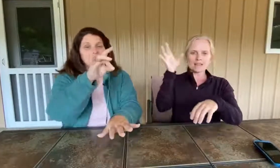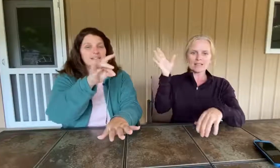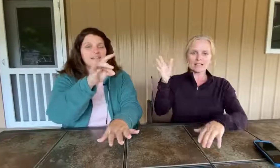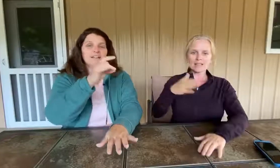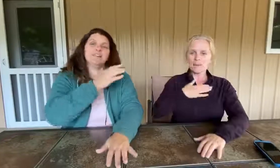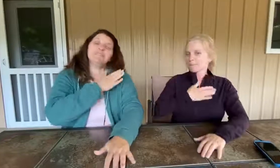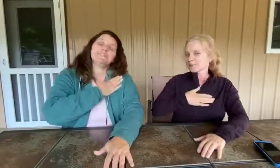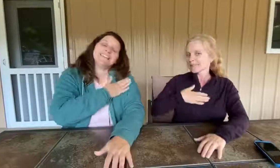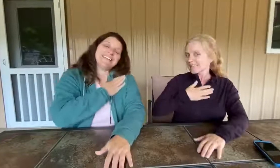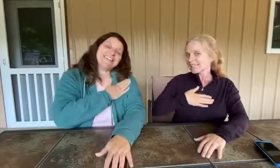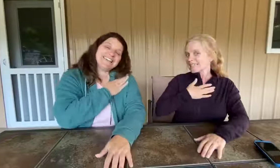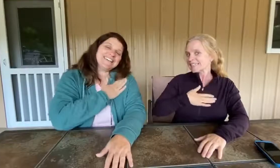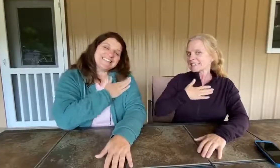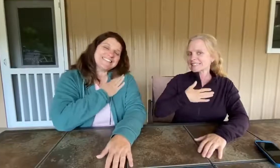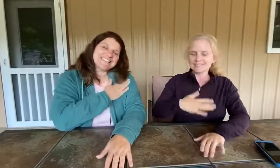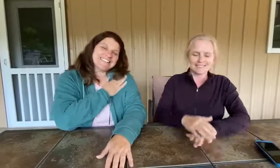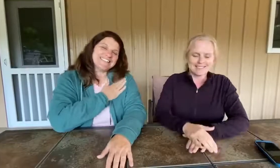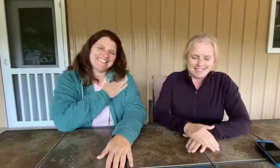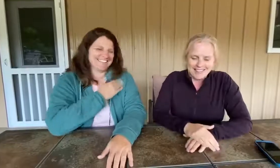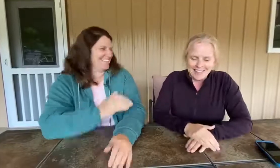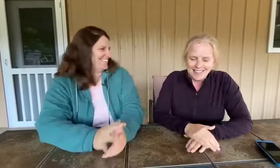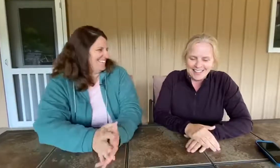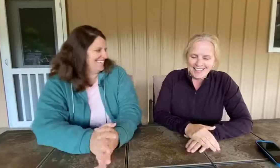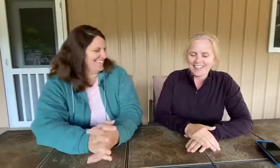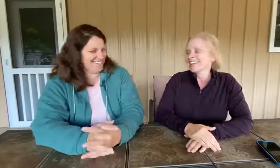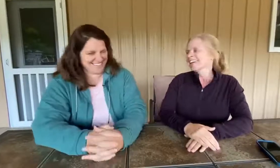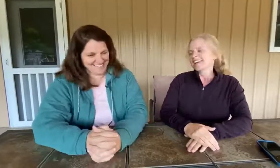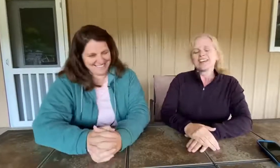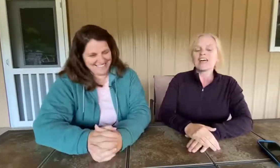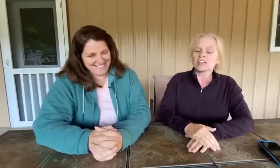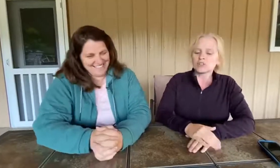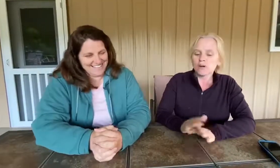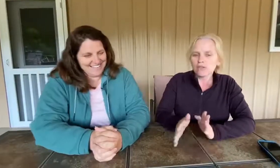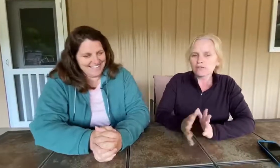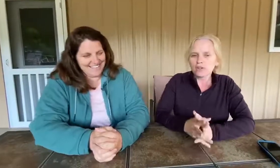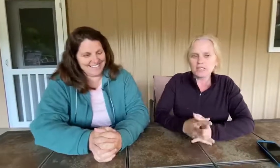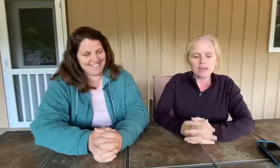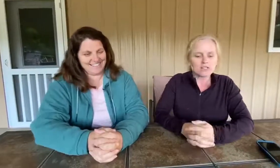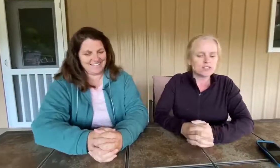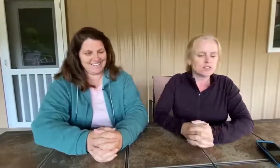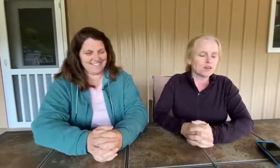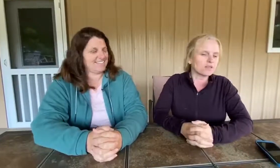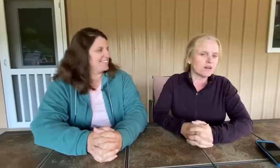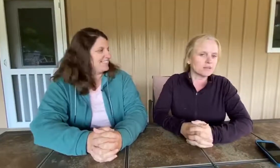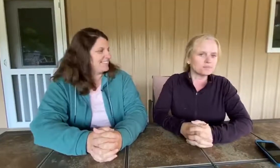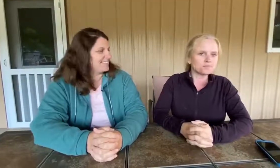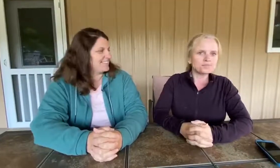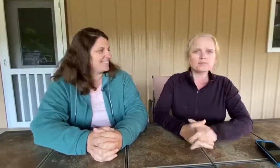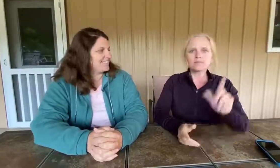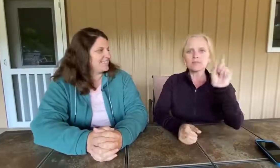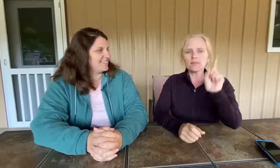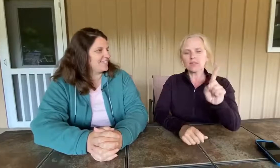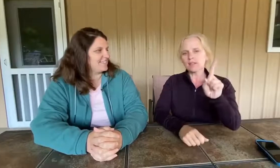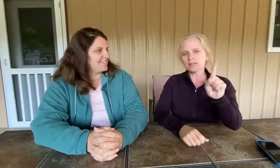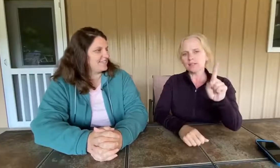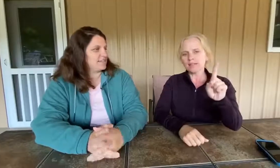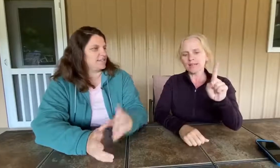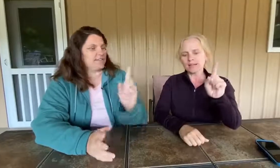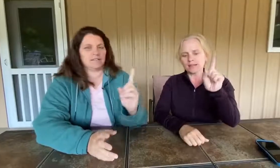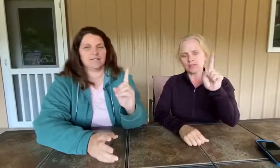melon please. And then two other fruits that I'll teach you that are fun is a banana. So